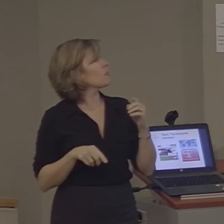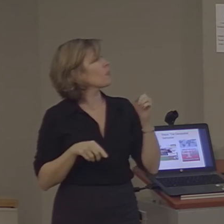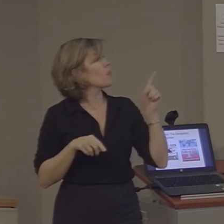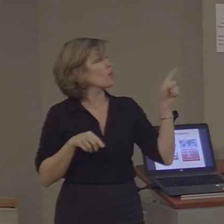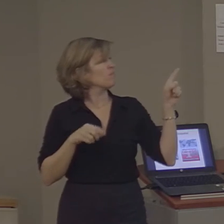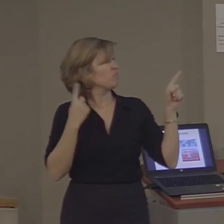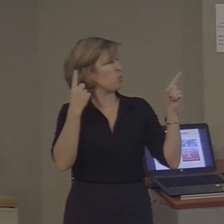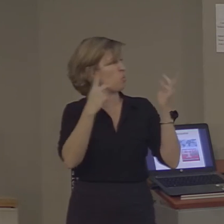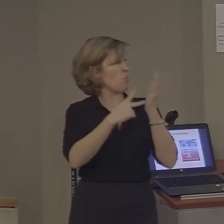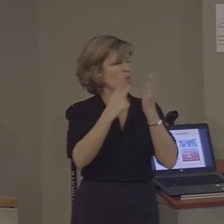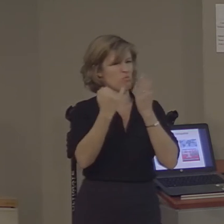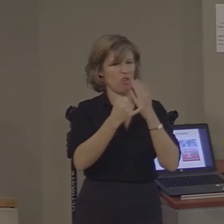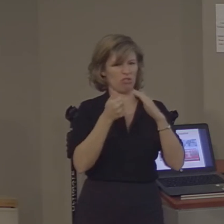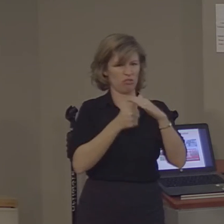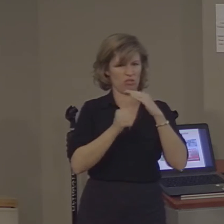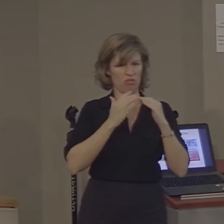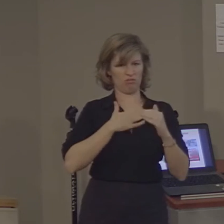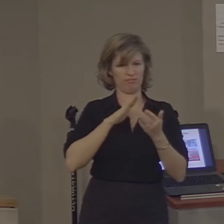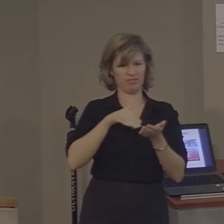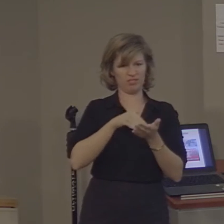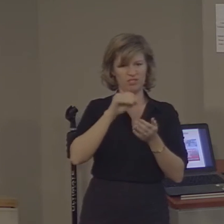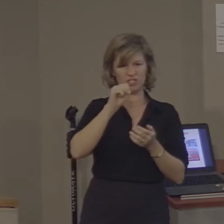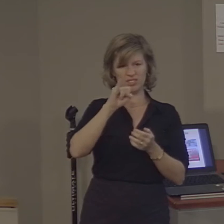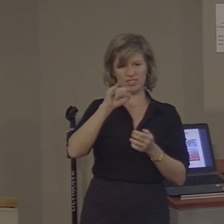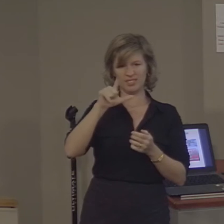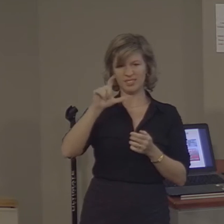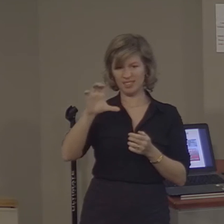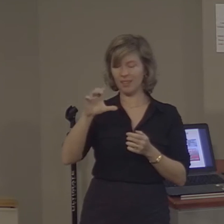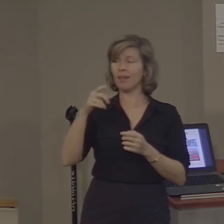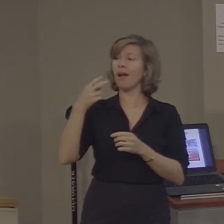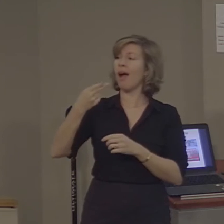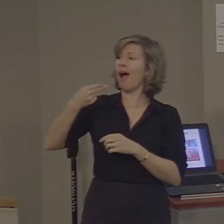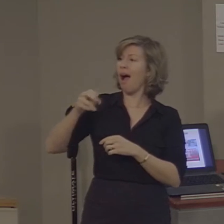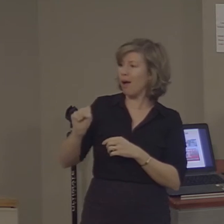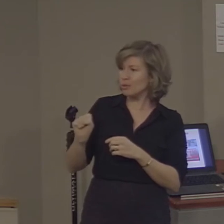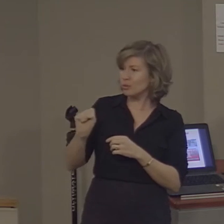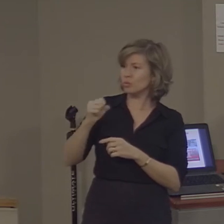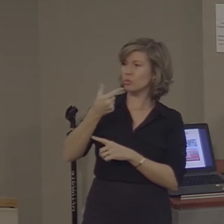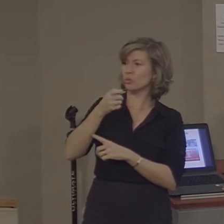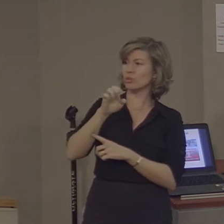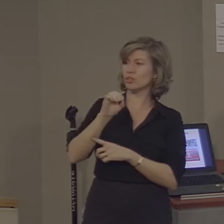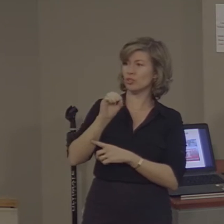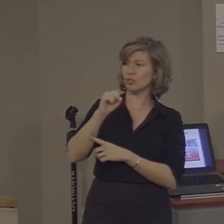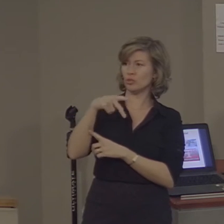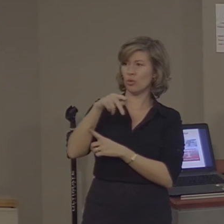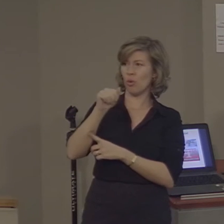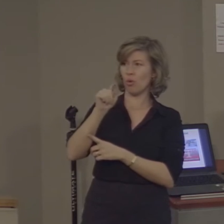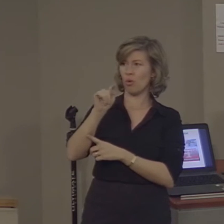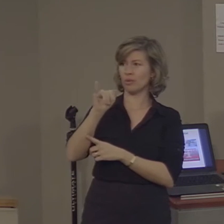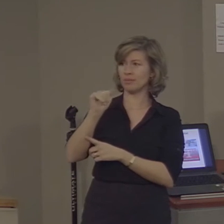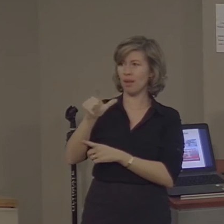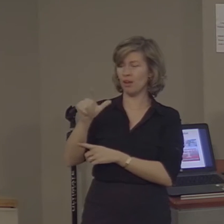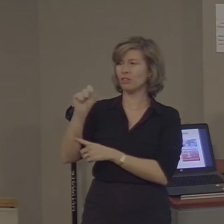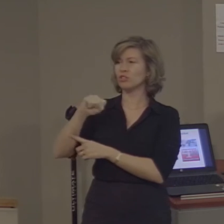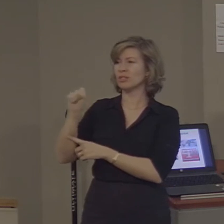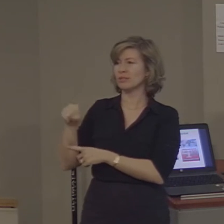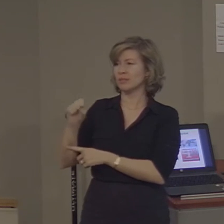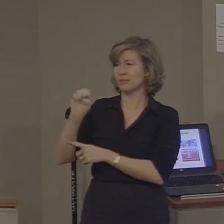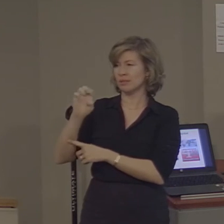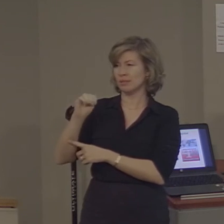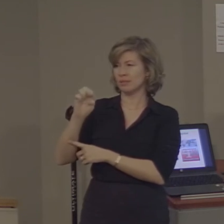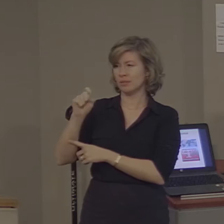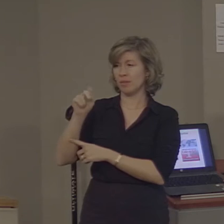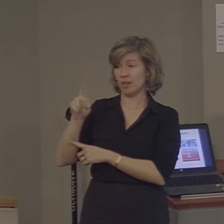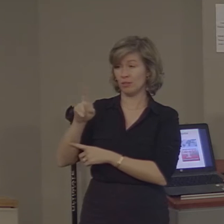projects within SILC has been the high school geospatial semester, which David Utall has